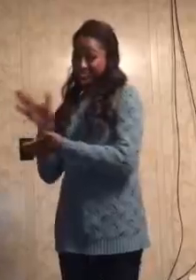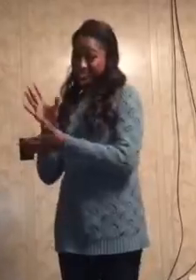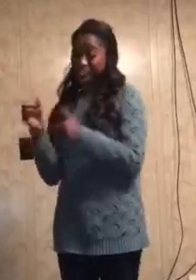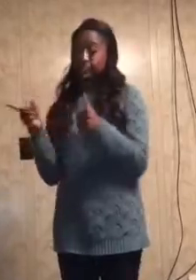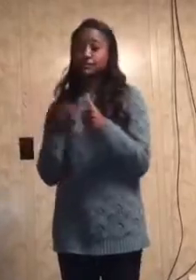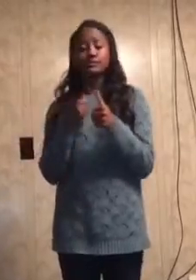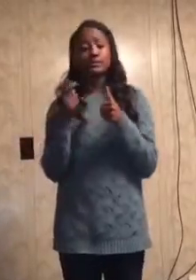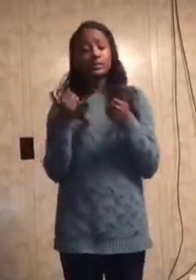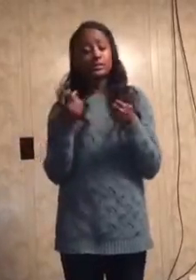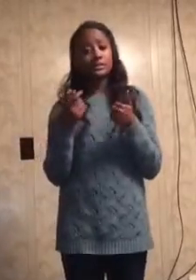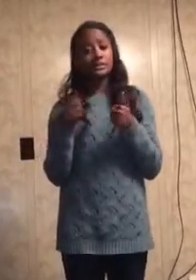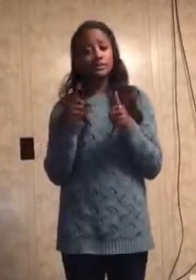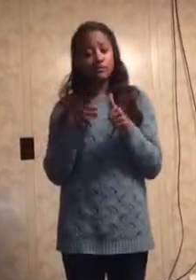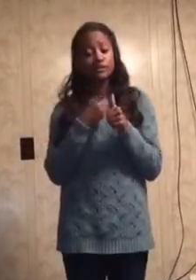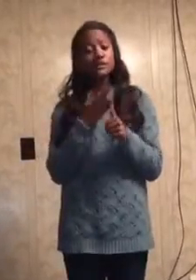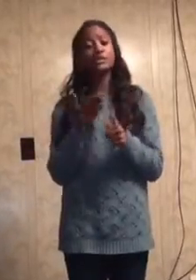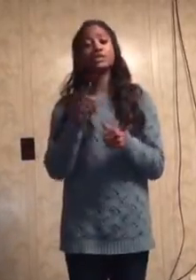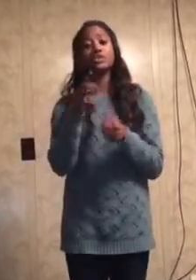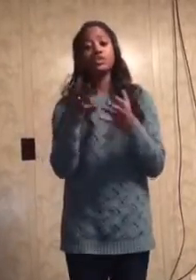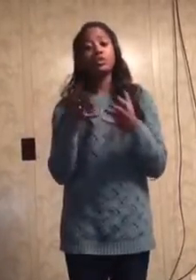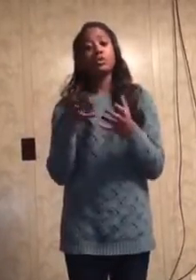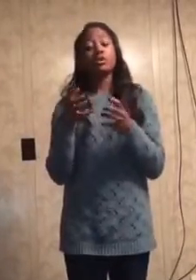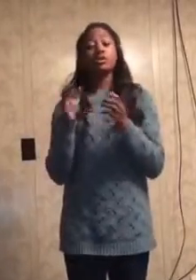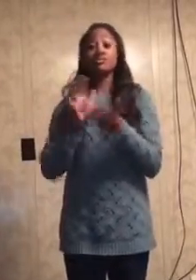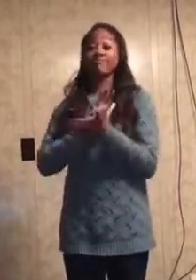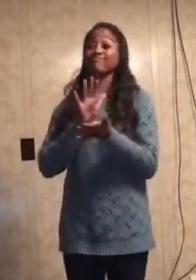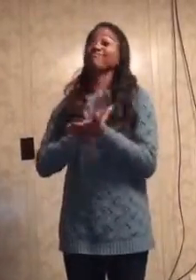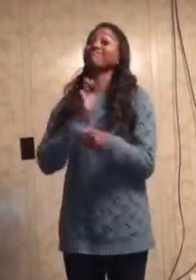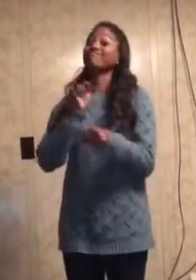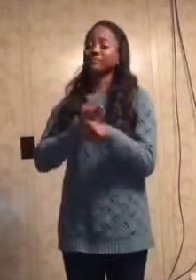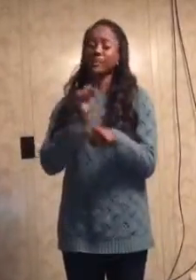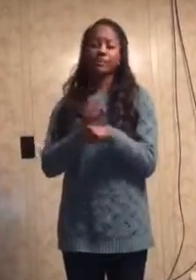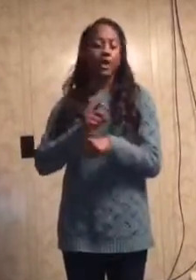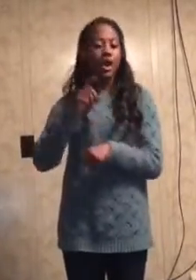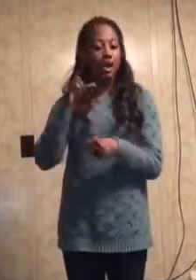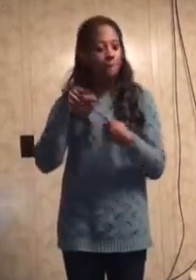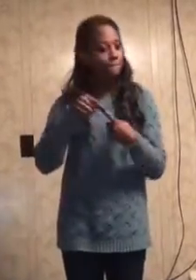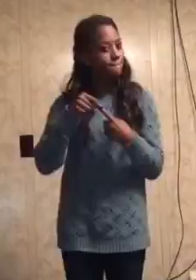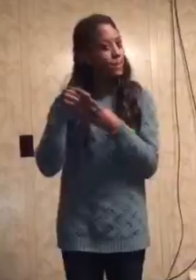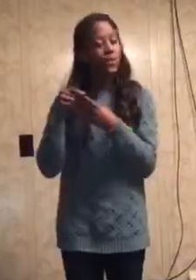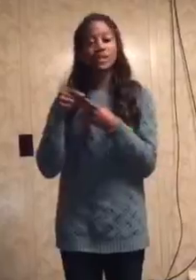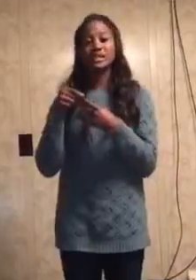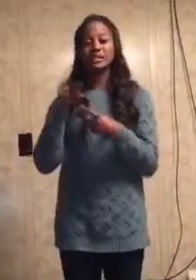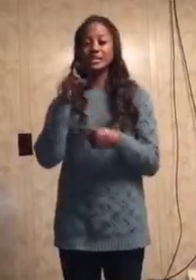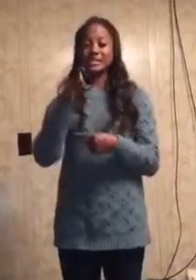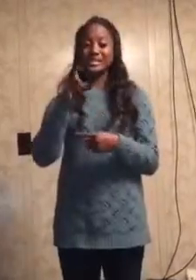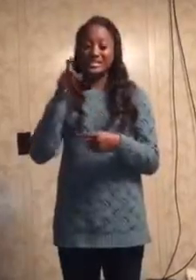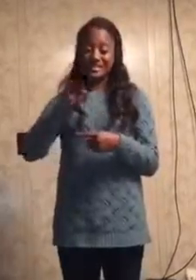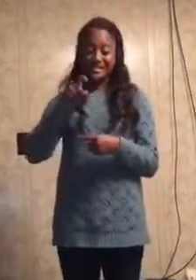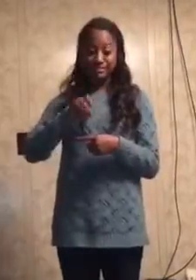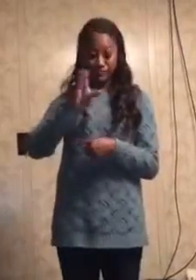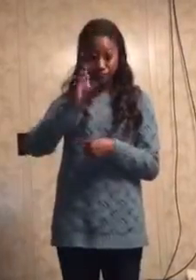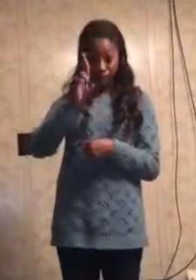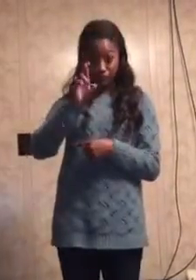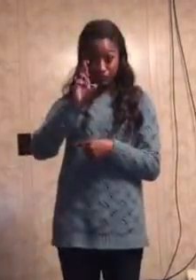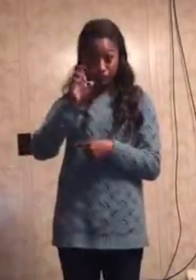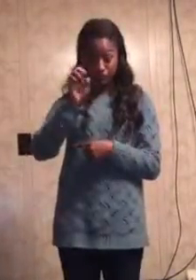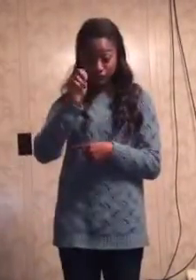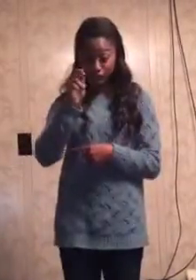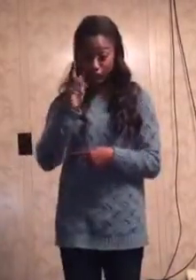officer is your paperwork, your documentation, if you will. Make sure that it's current, it's up to date, and that it's organized. Now, typically,